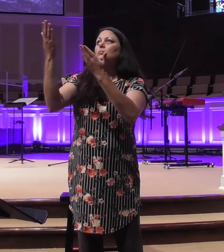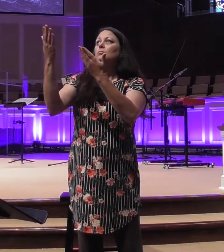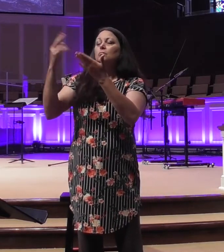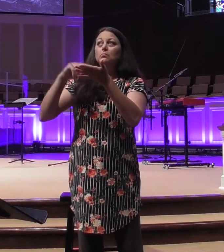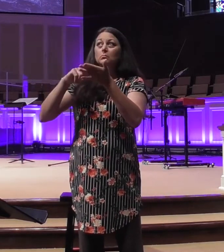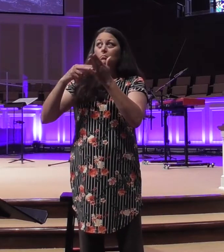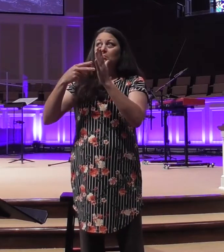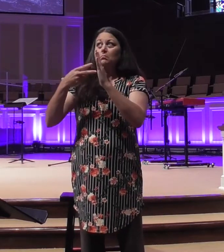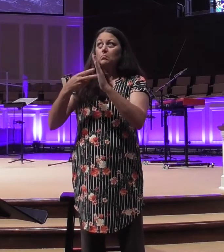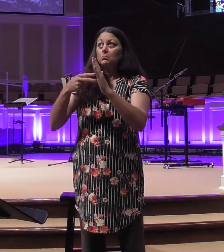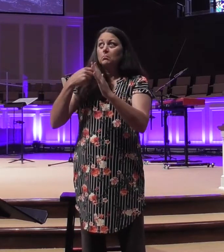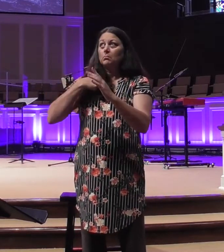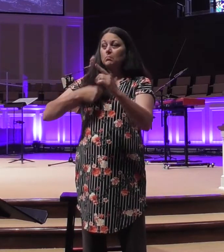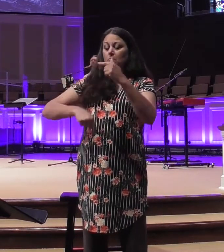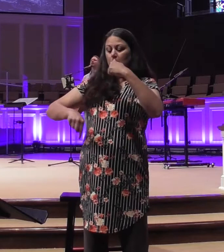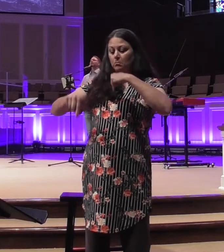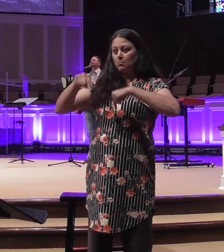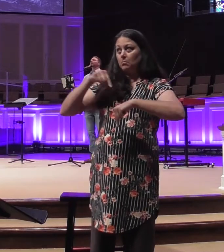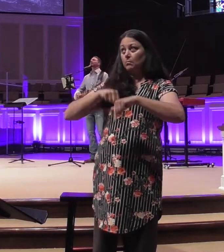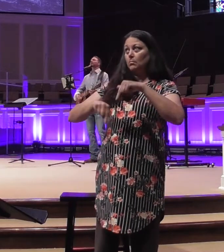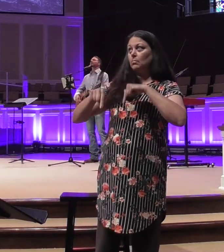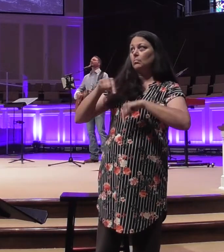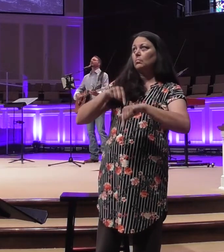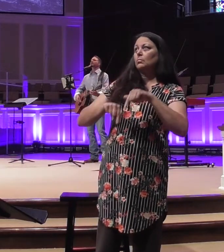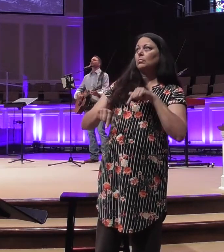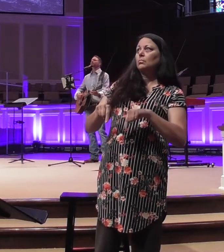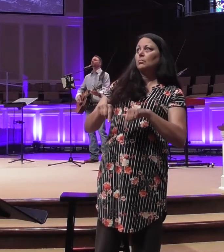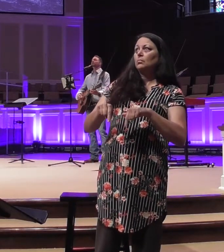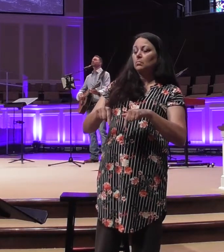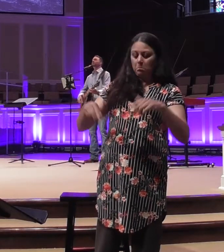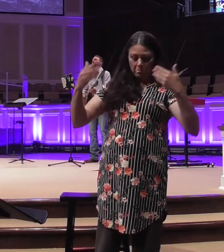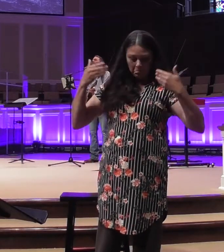means less of me, take